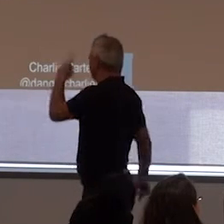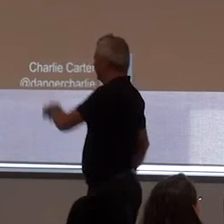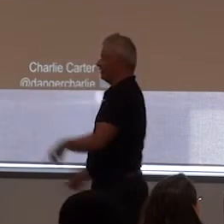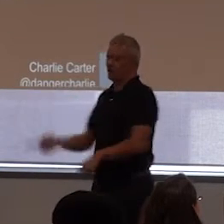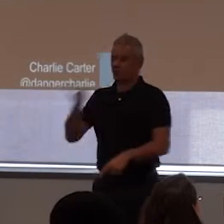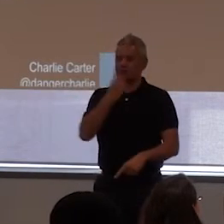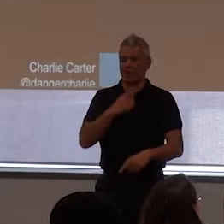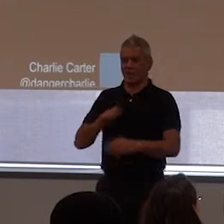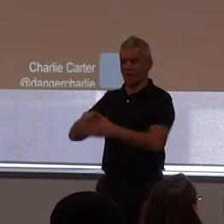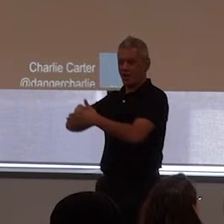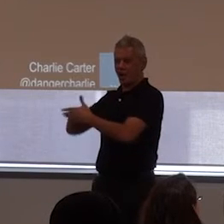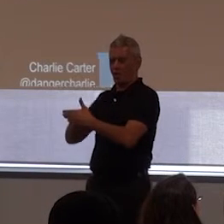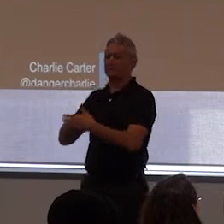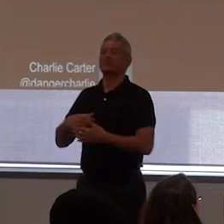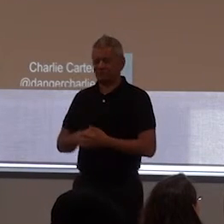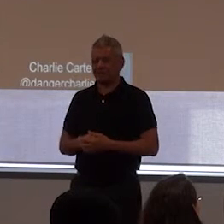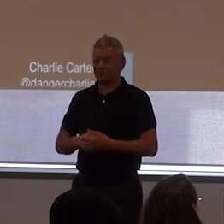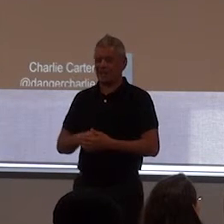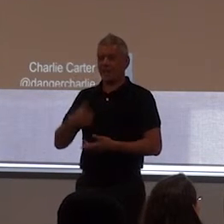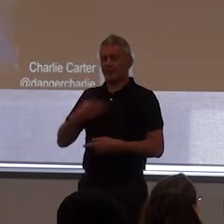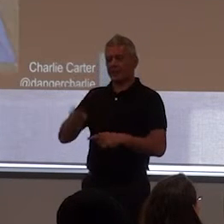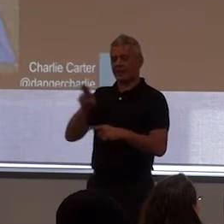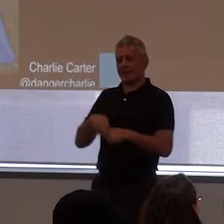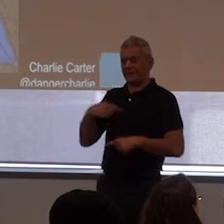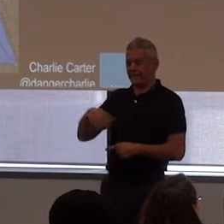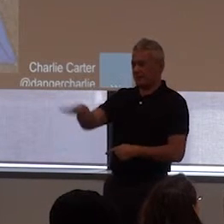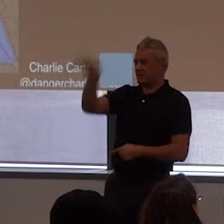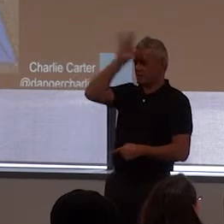going to know? A bit problematic, I'd say.